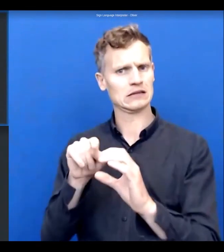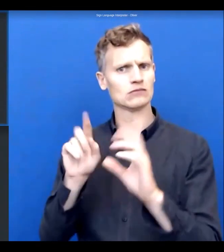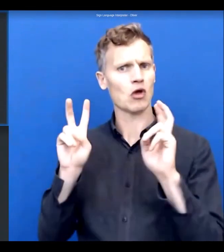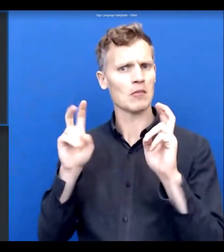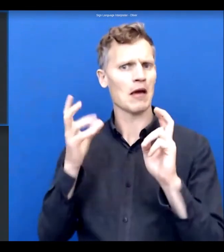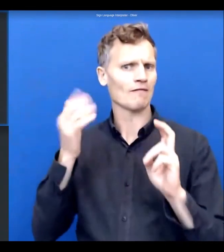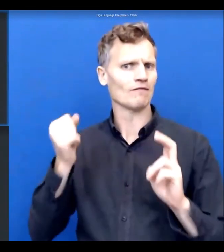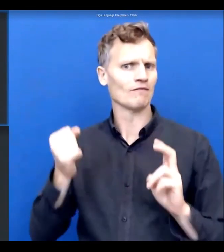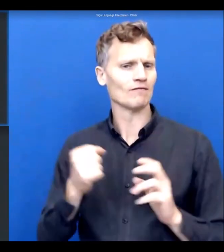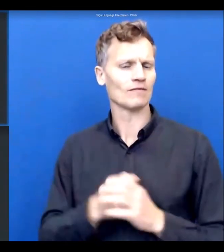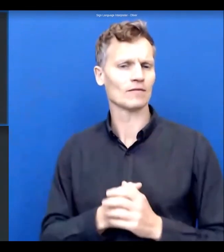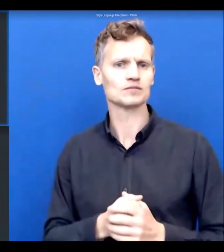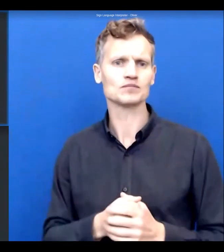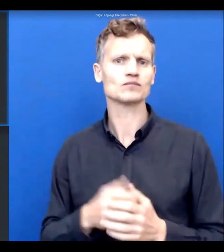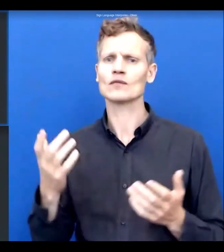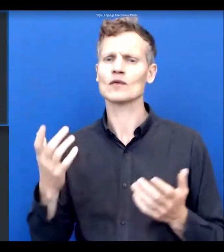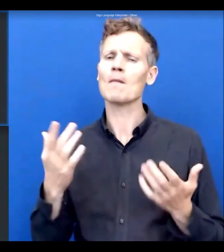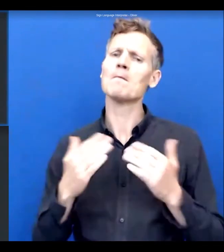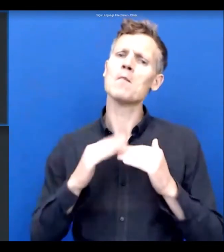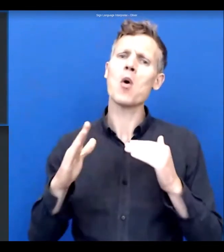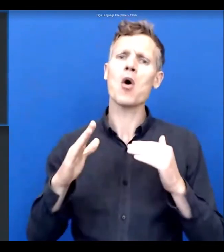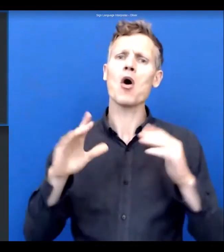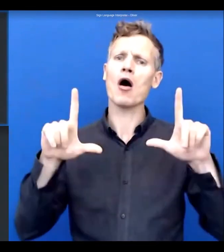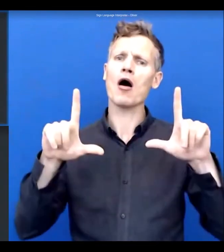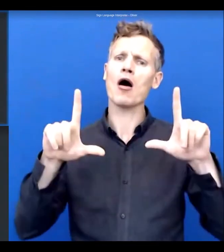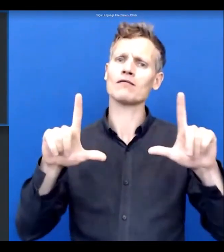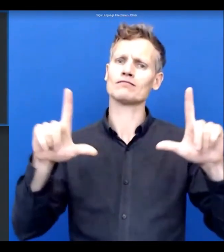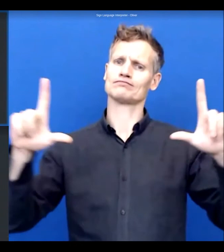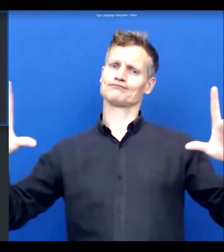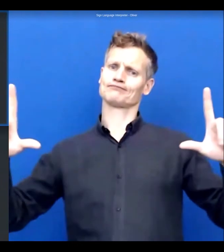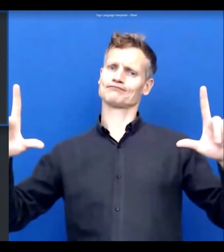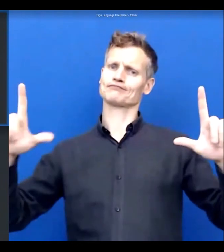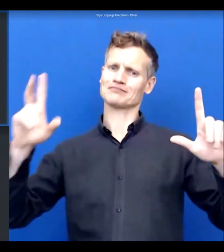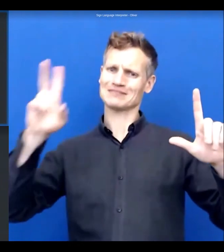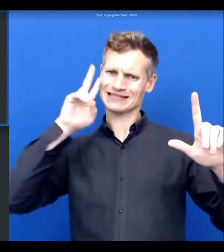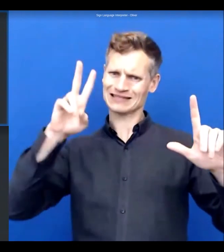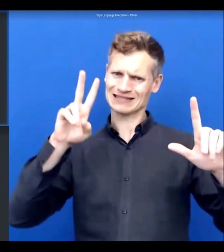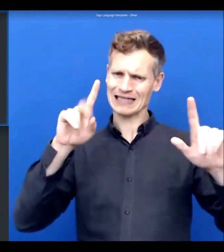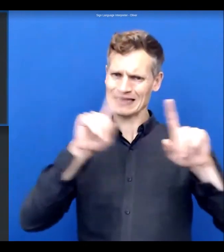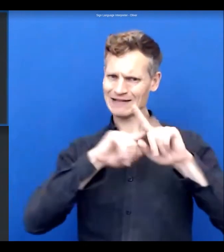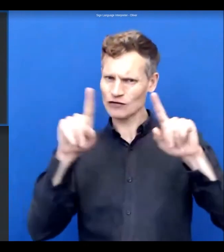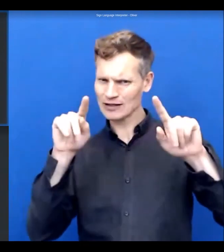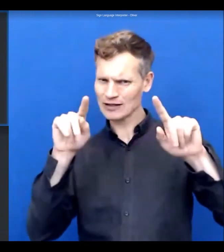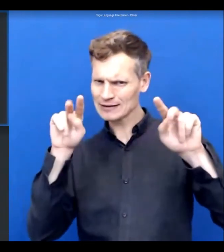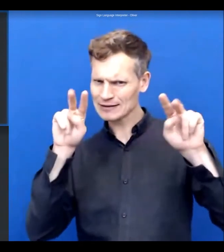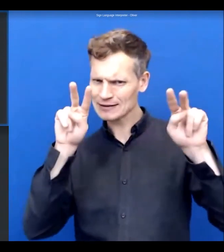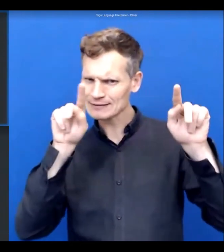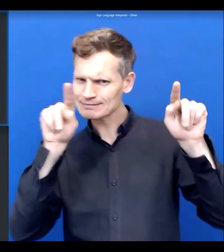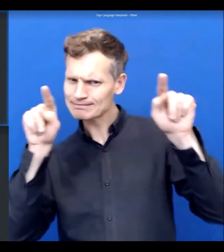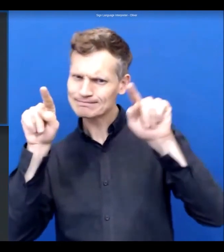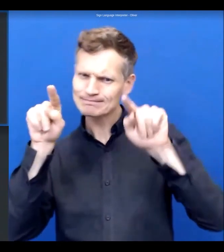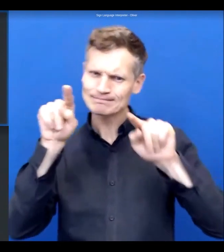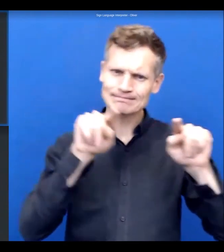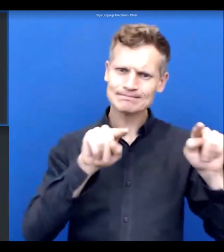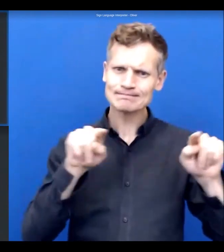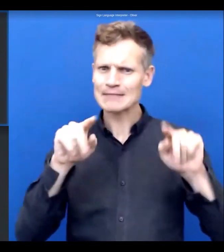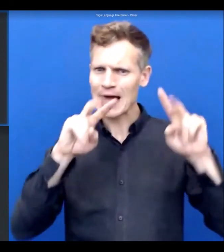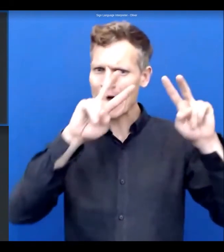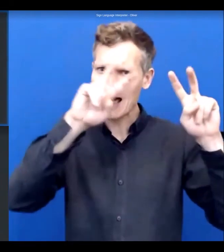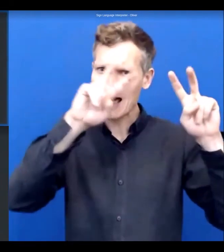whole ROC framework, taking into account their role to make the